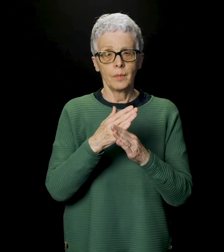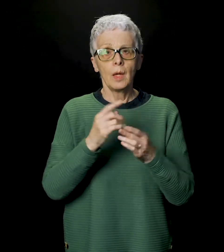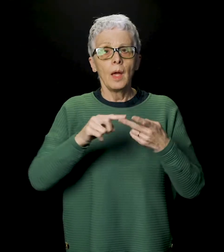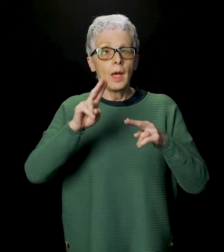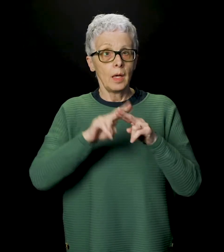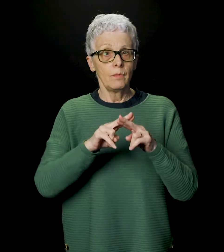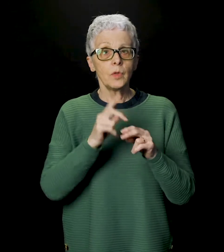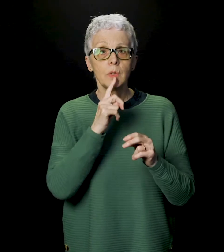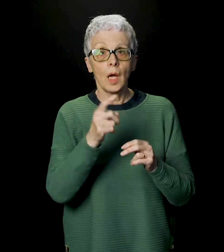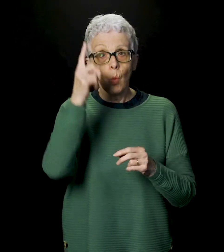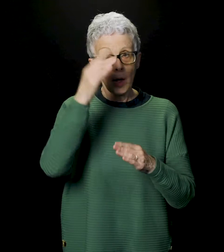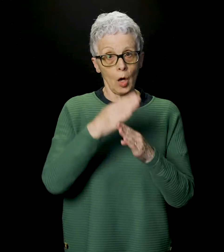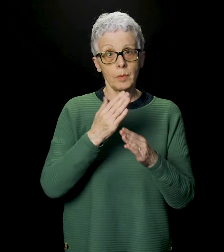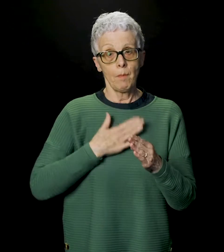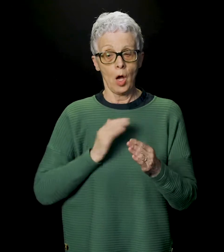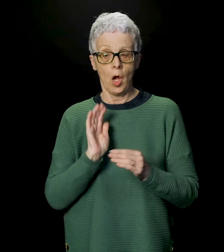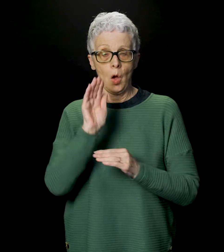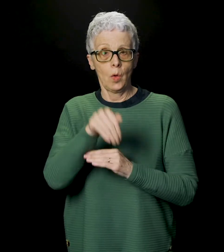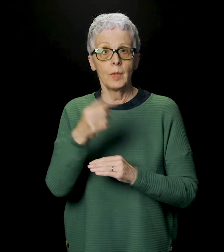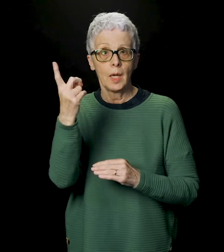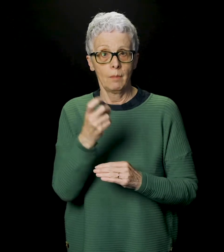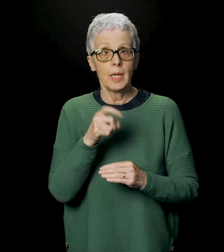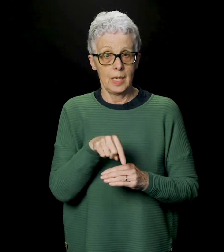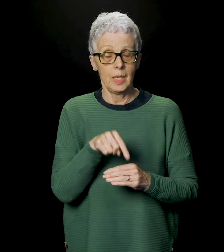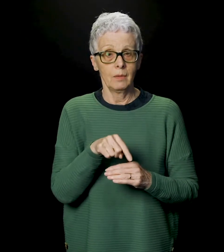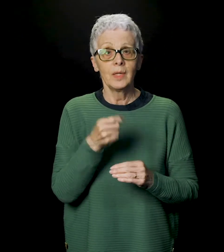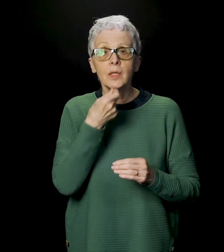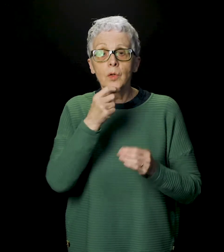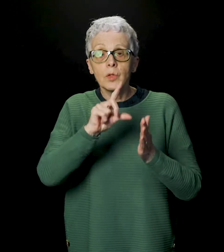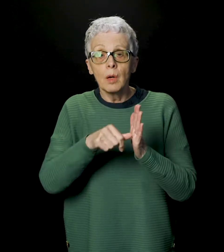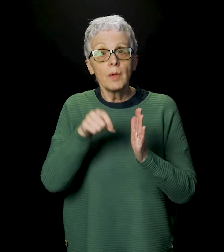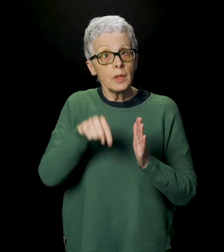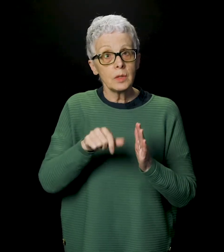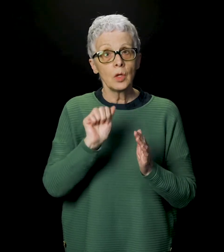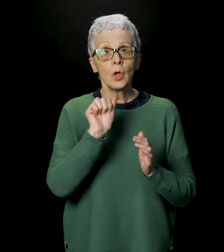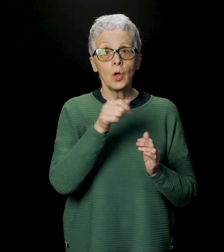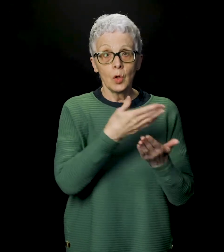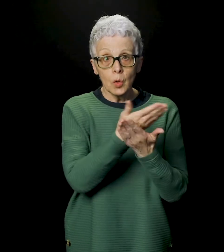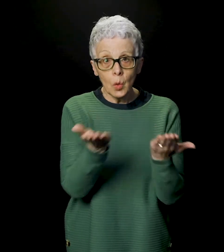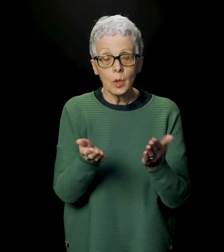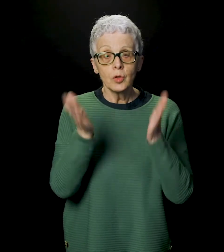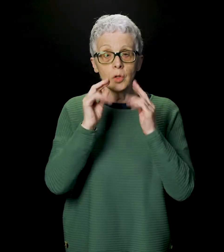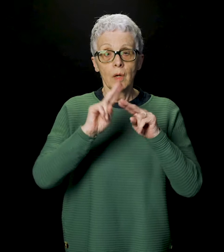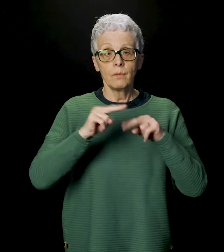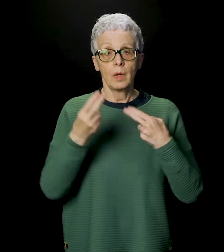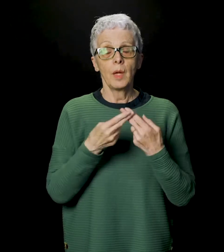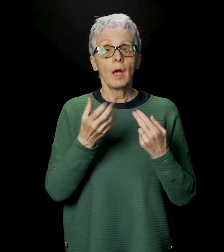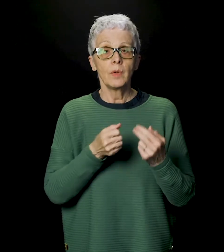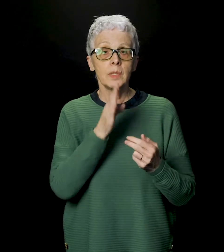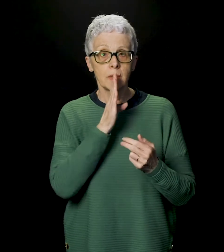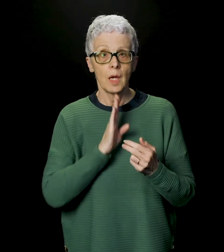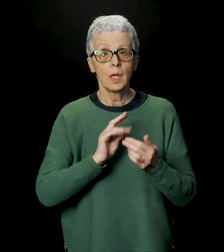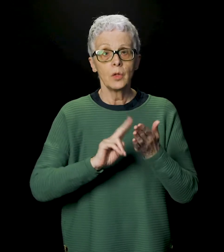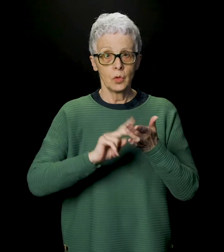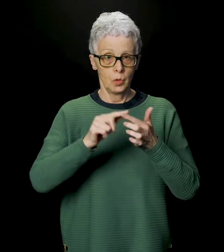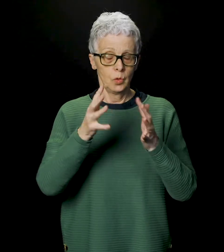One Hope home and you've been coming here for a while and this is your church family, then we've got some sad news to bring to